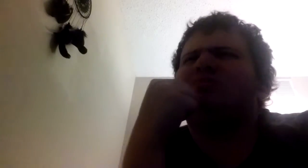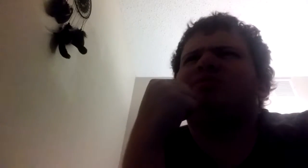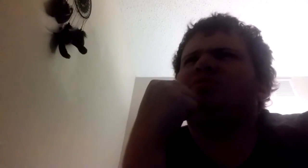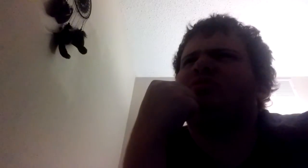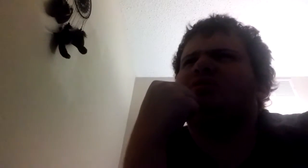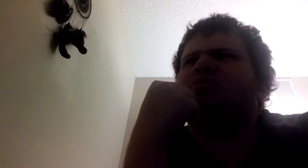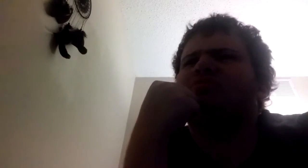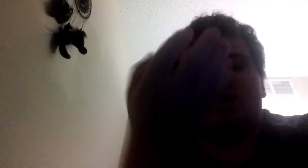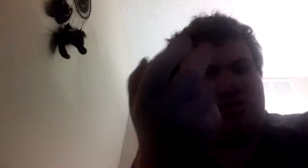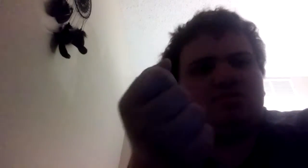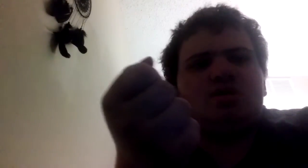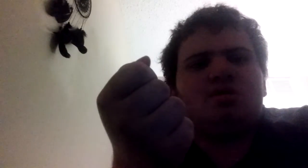it Thunder? I don't know.